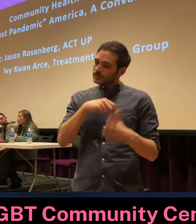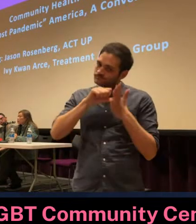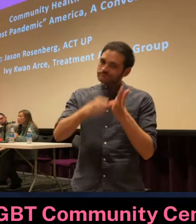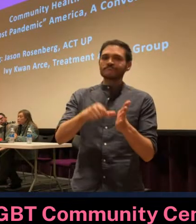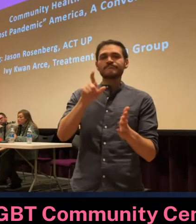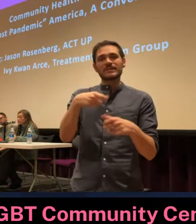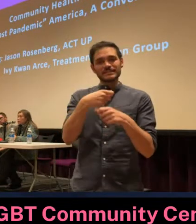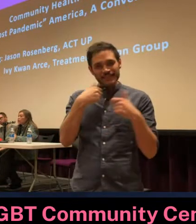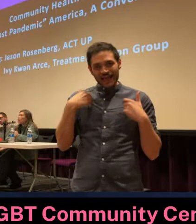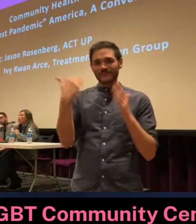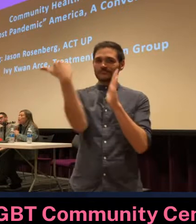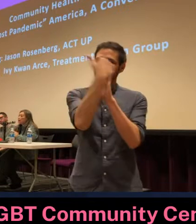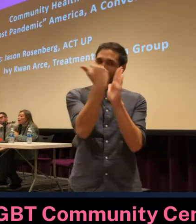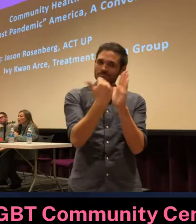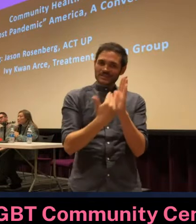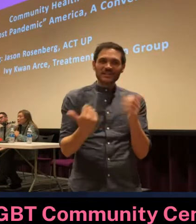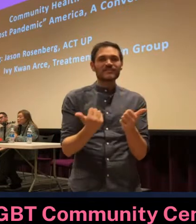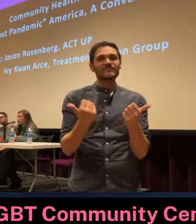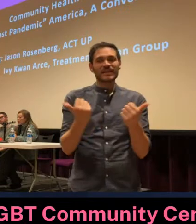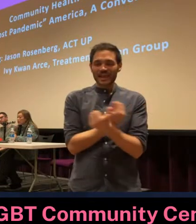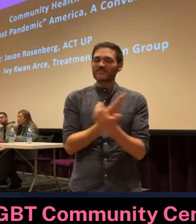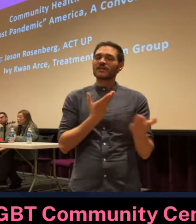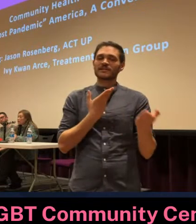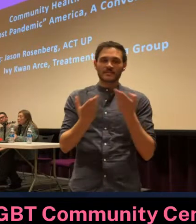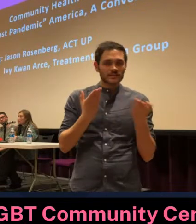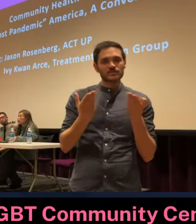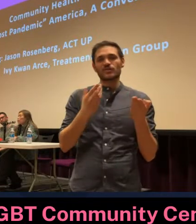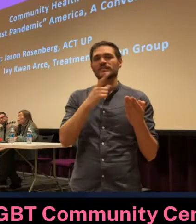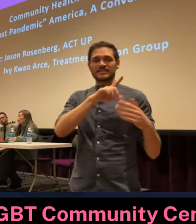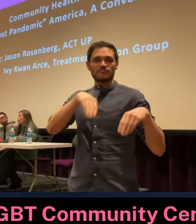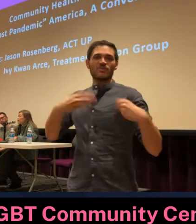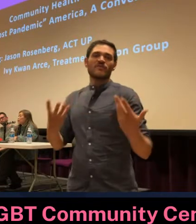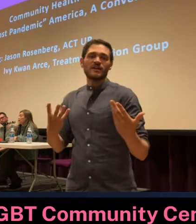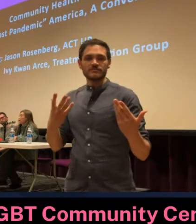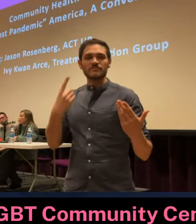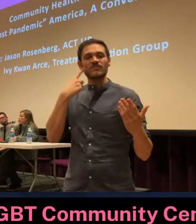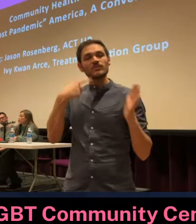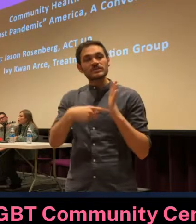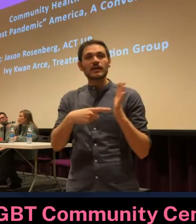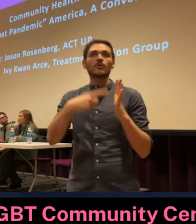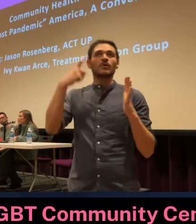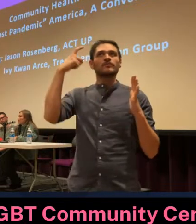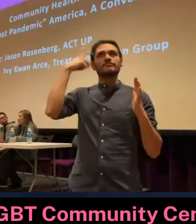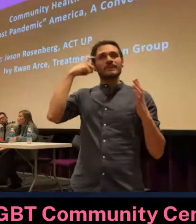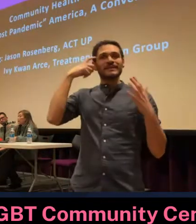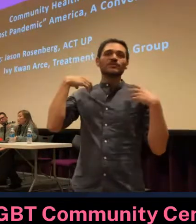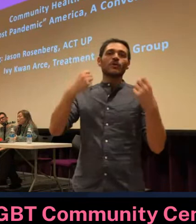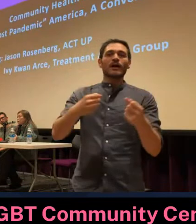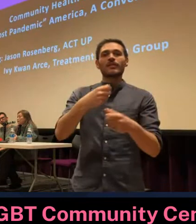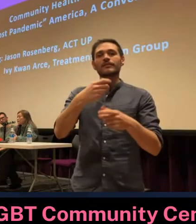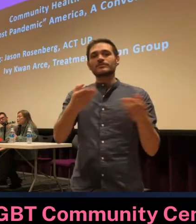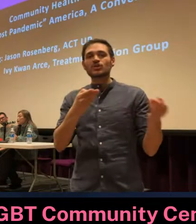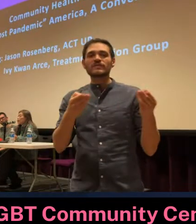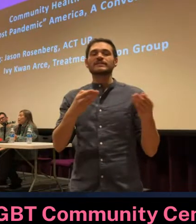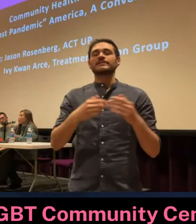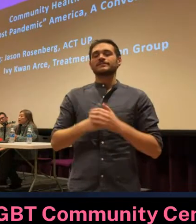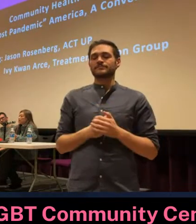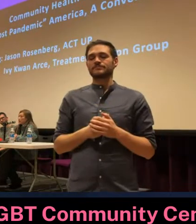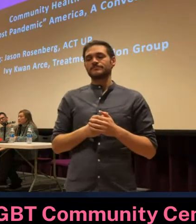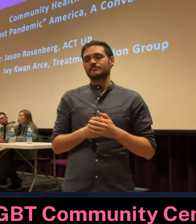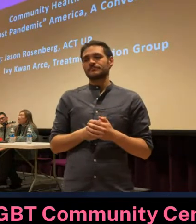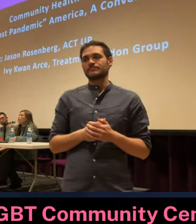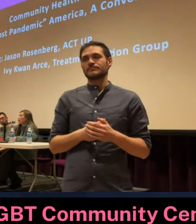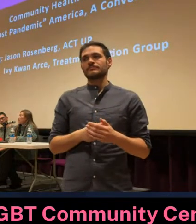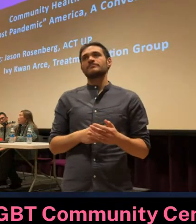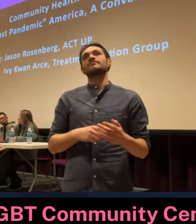includes all the LGBTQ, and mental health. So that's how we ended up here. And then of course the second year we had